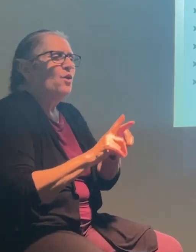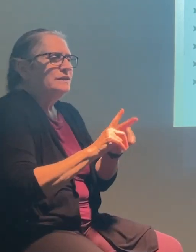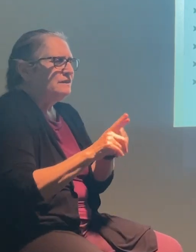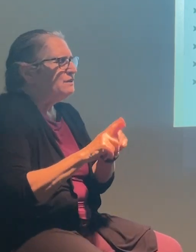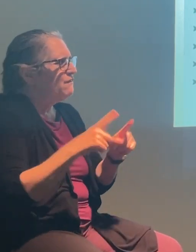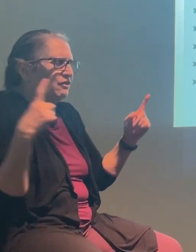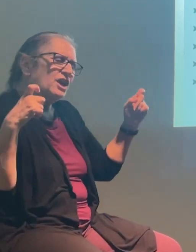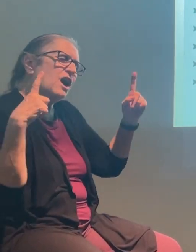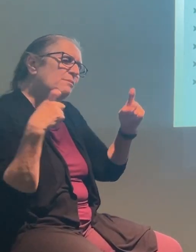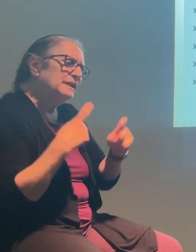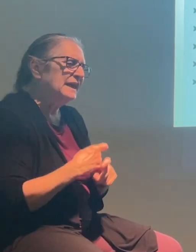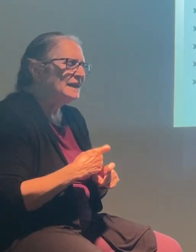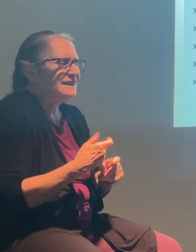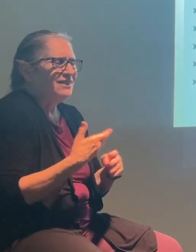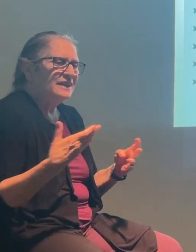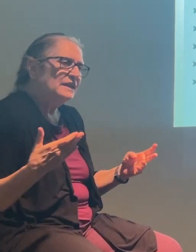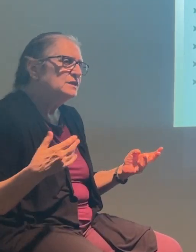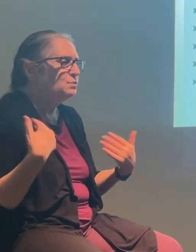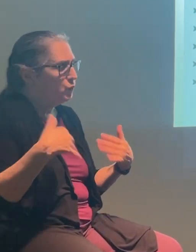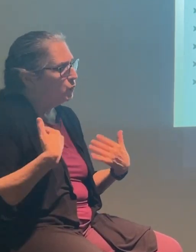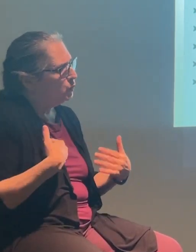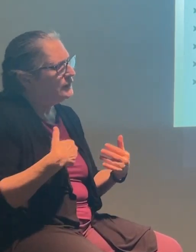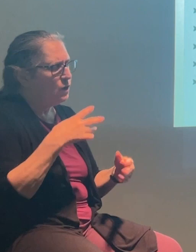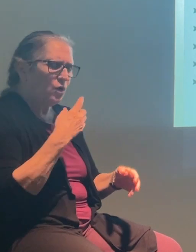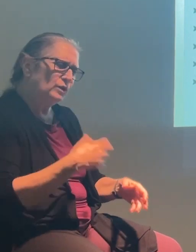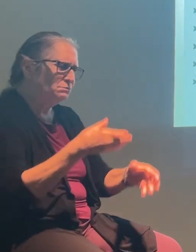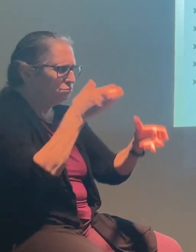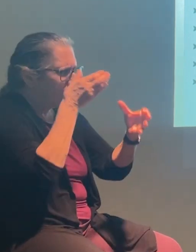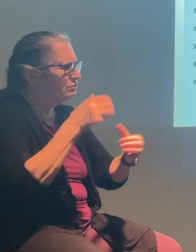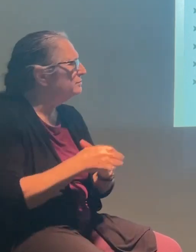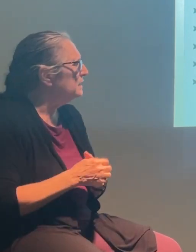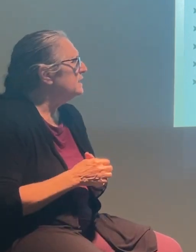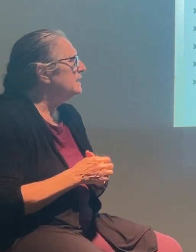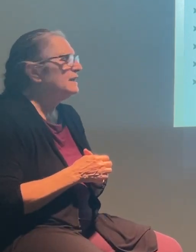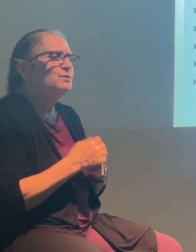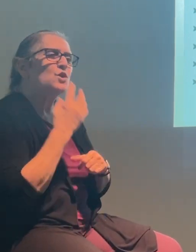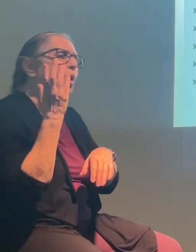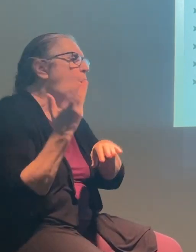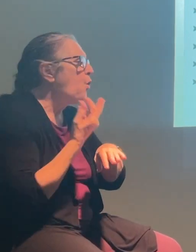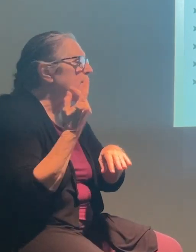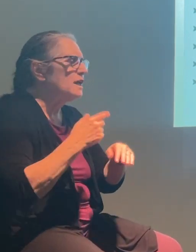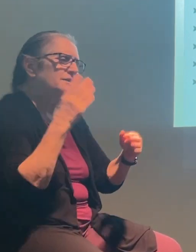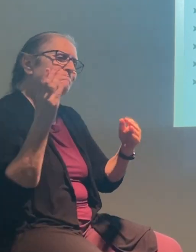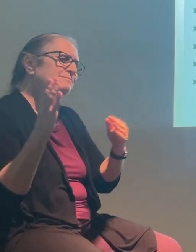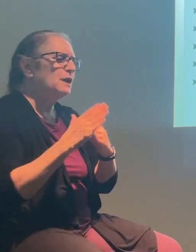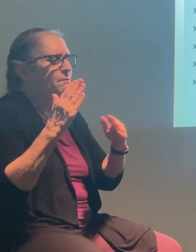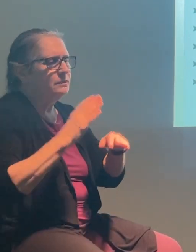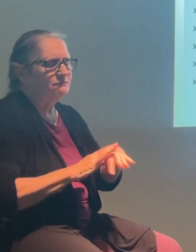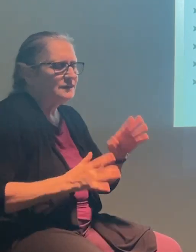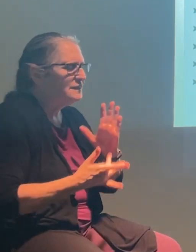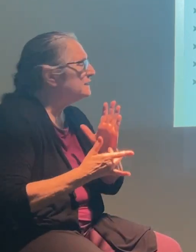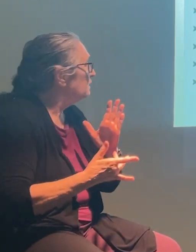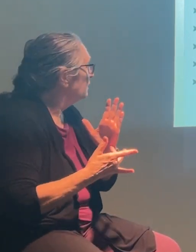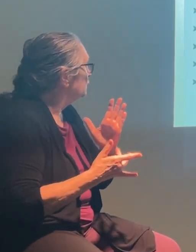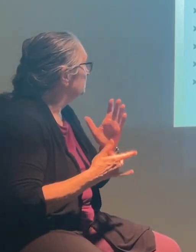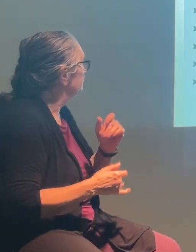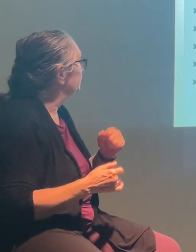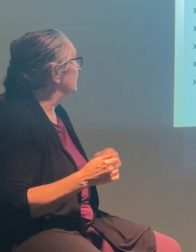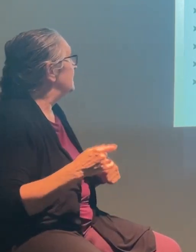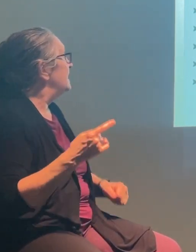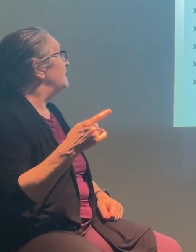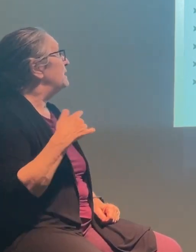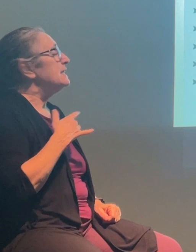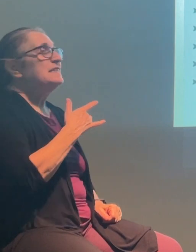very complex things. So he understood the chemistry, understood the technology. Painterly composition was his thing.